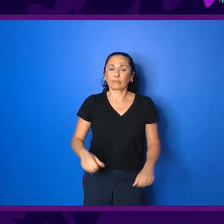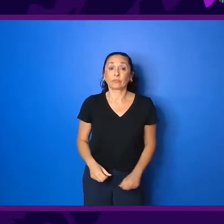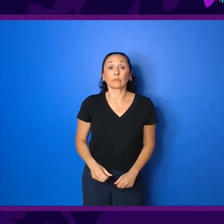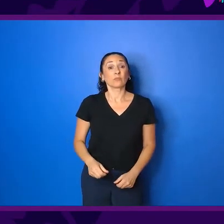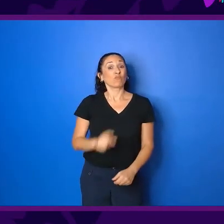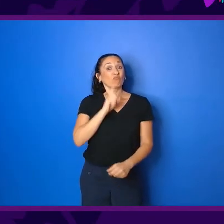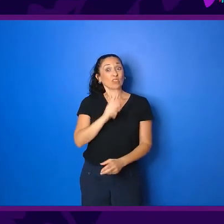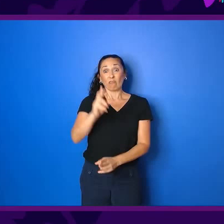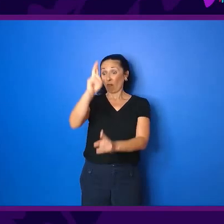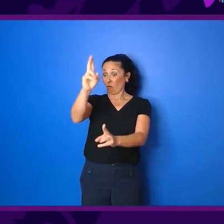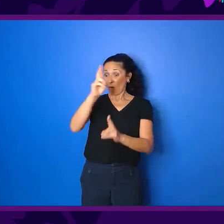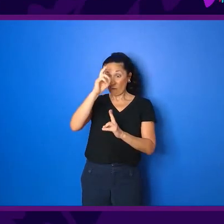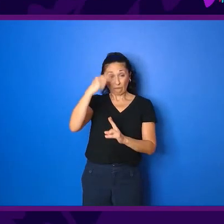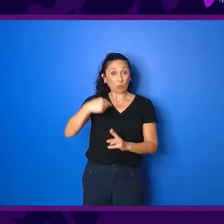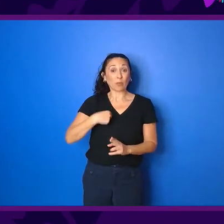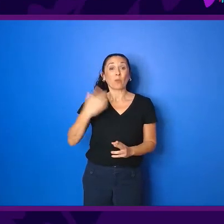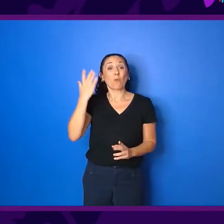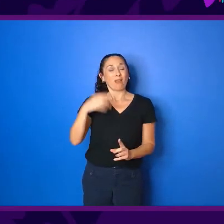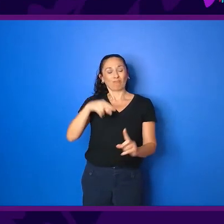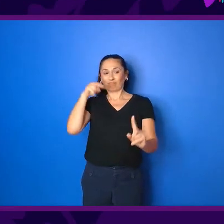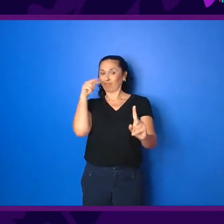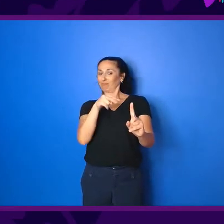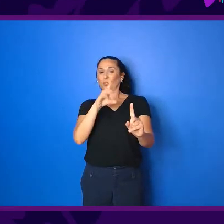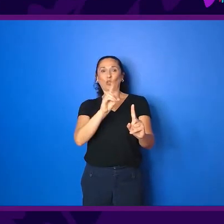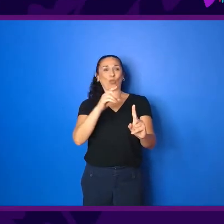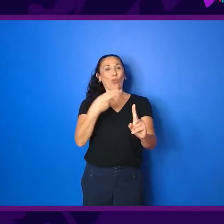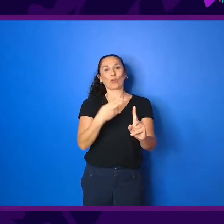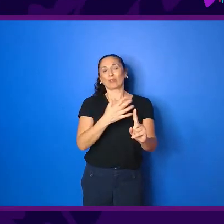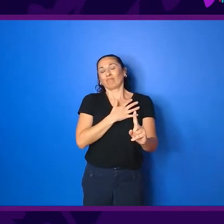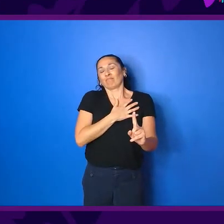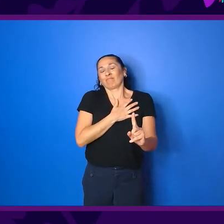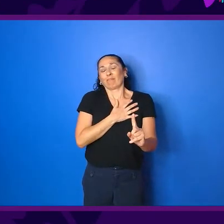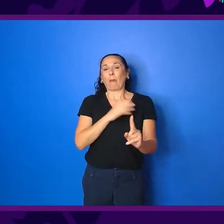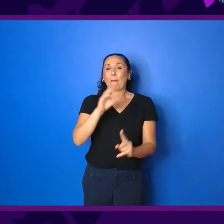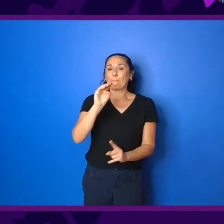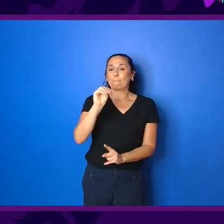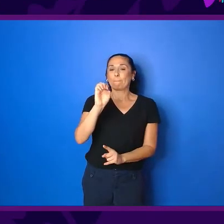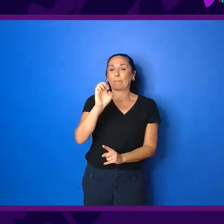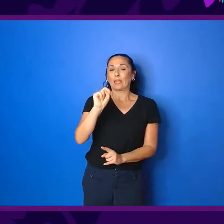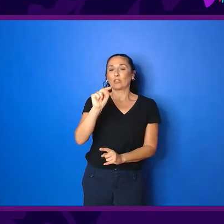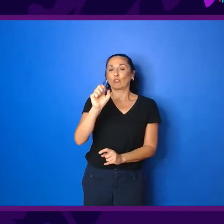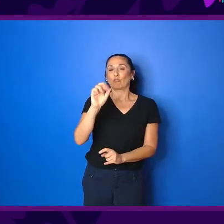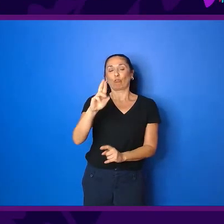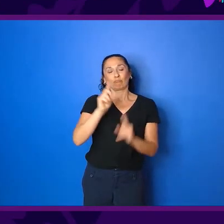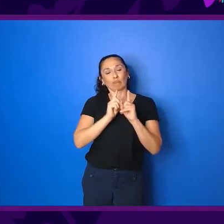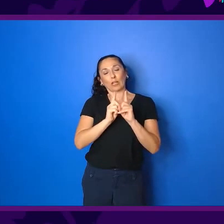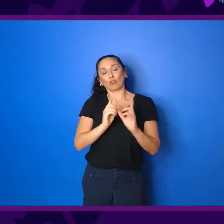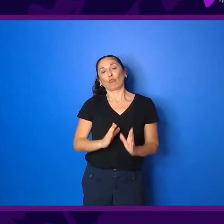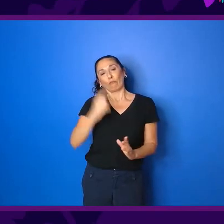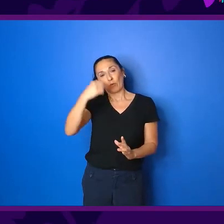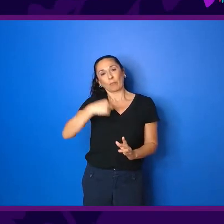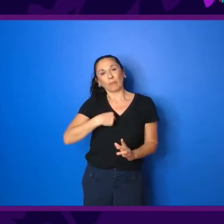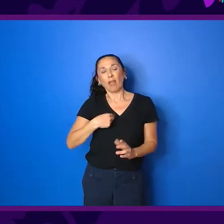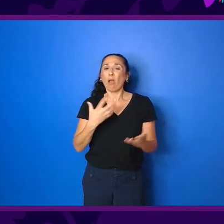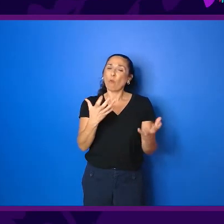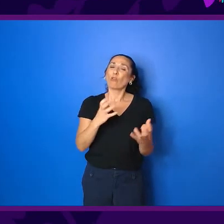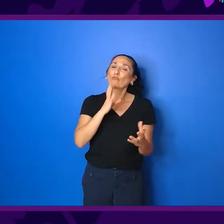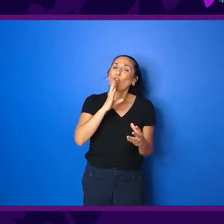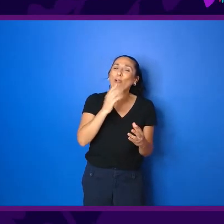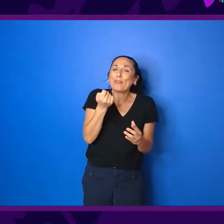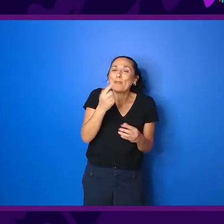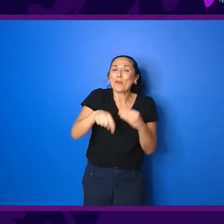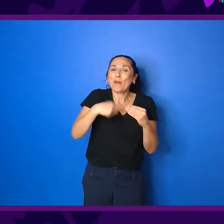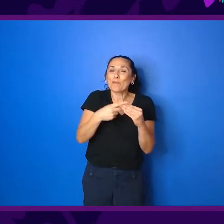always see Dolores as my mentor, as a dear friend, and I want to take this moment to actually talk to you a little bit about what we're doing.